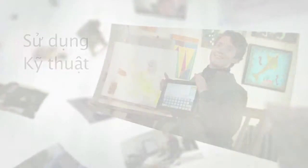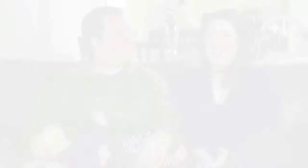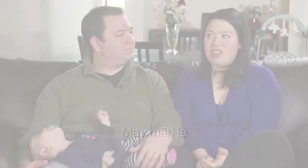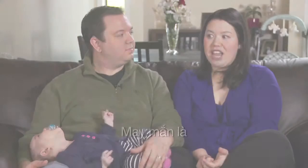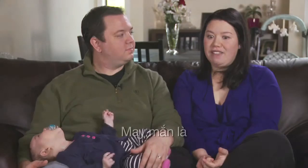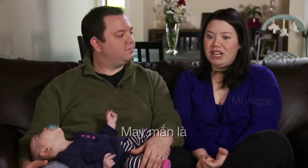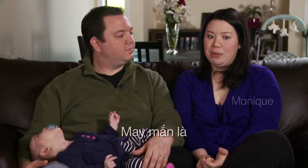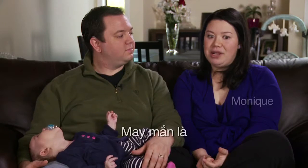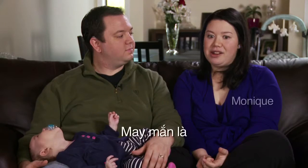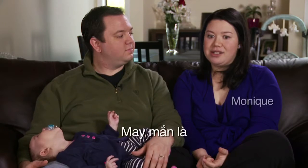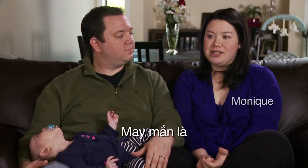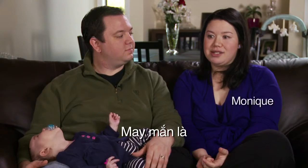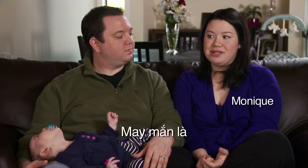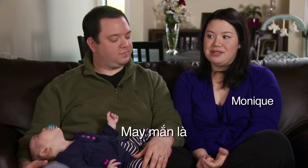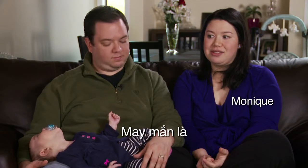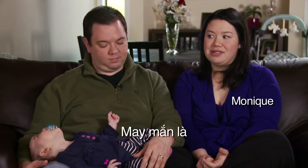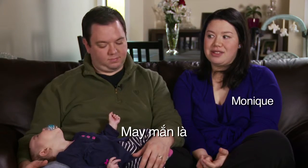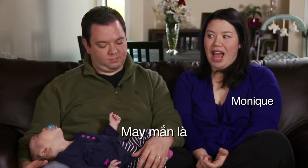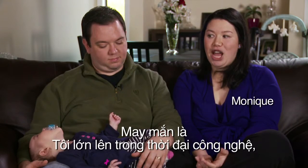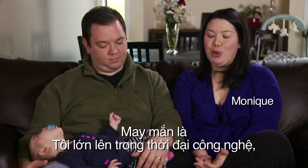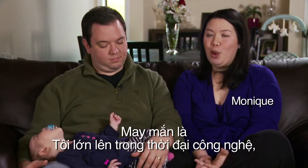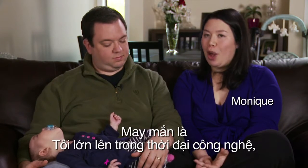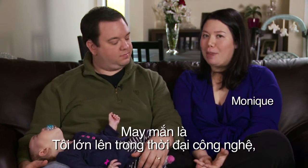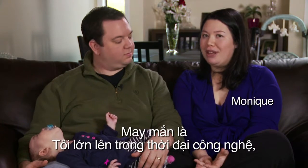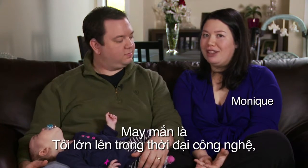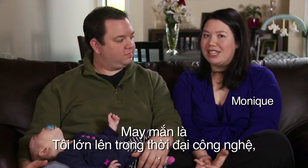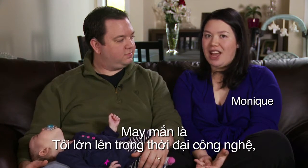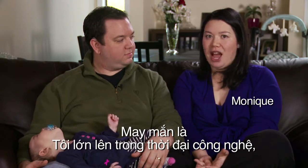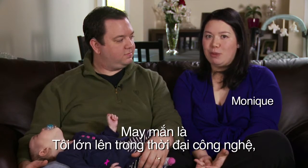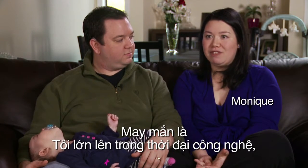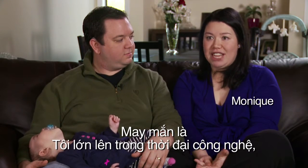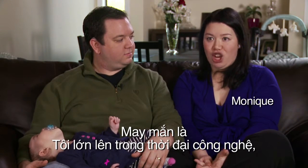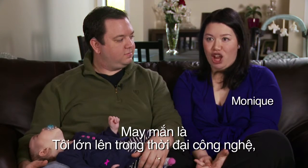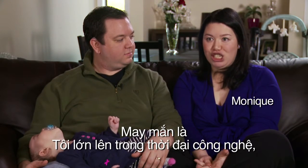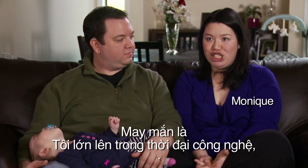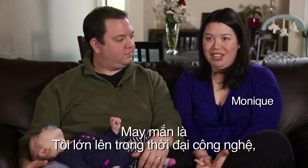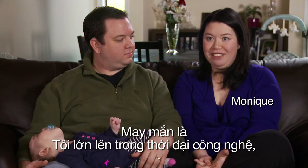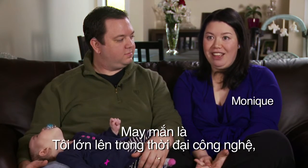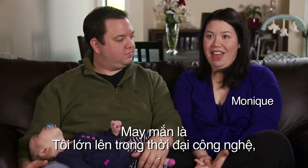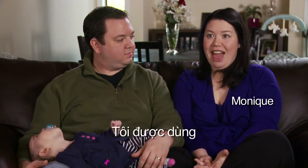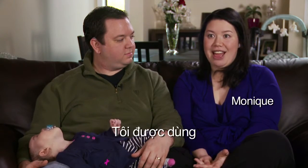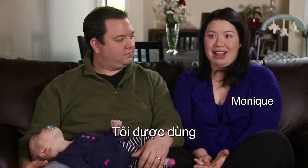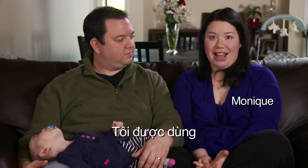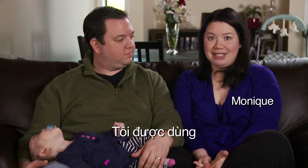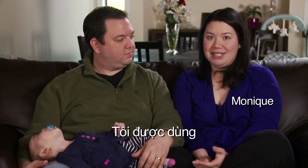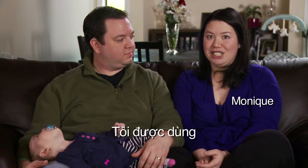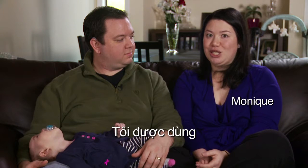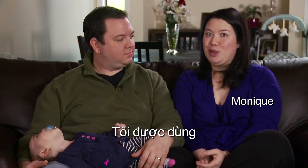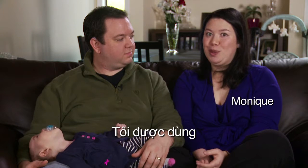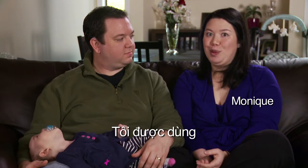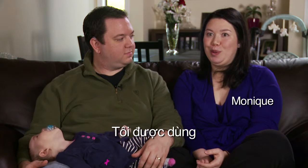Thankfully, because I grew up in a time of technology, I had access to